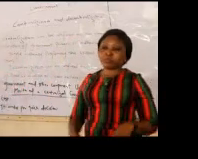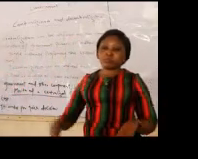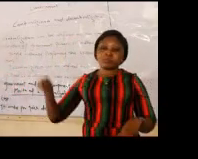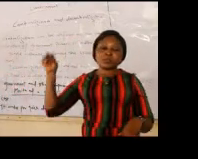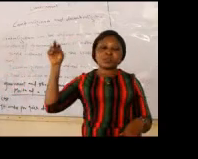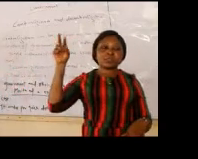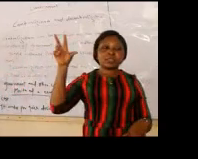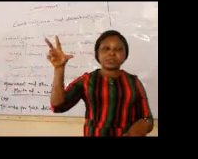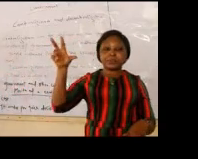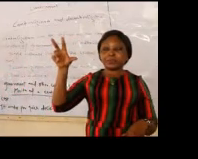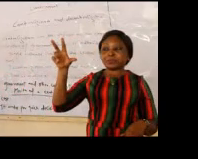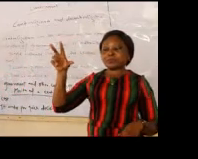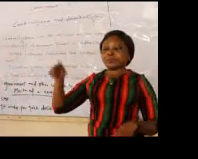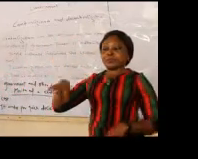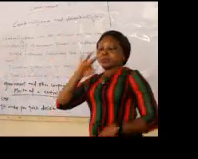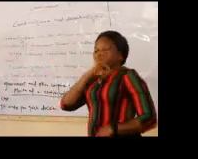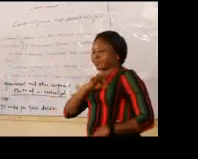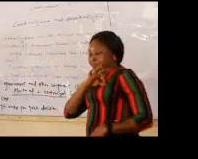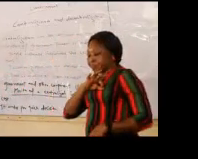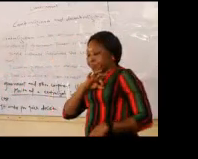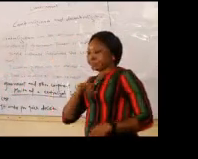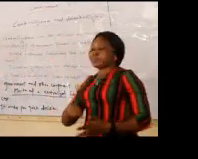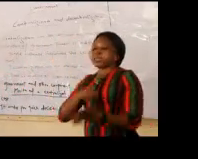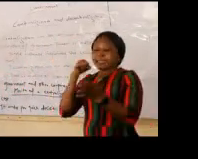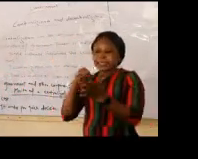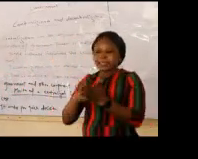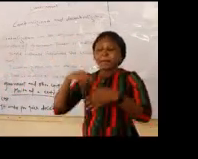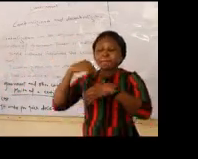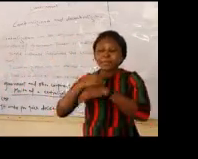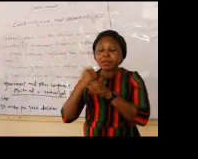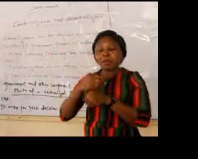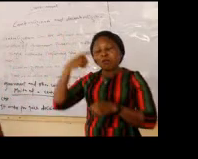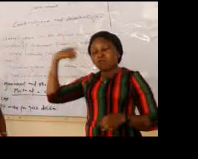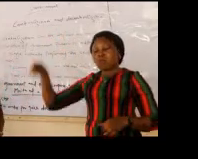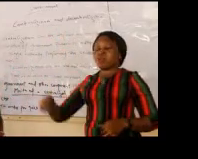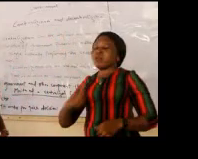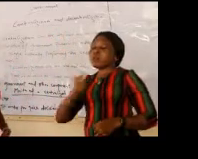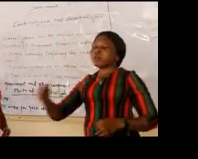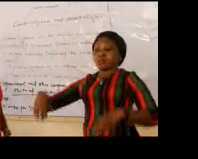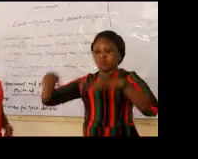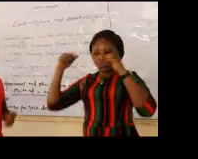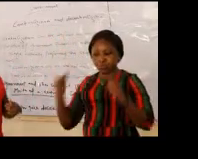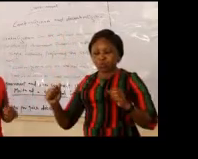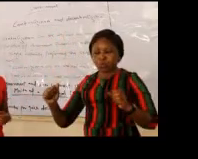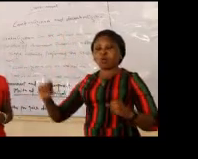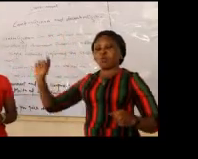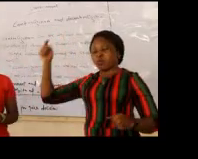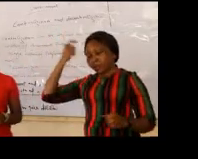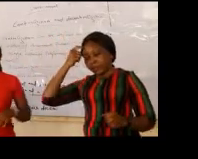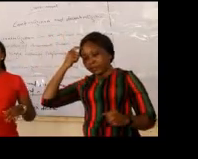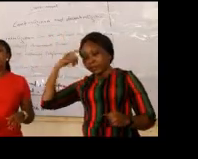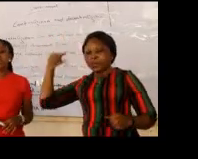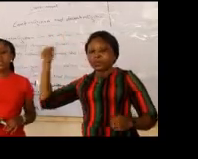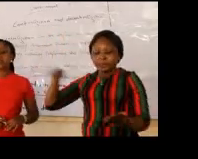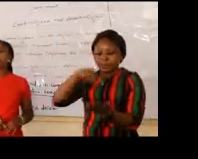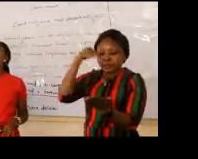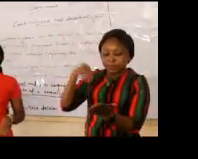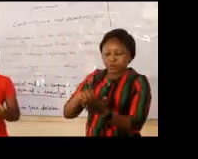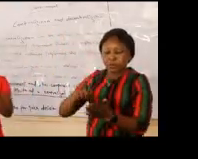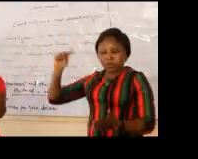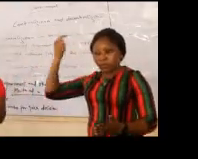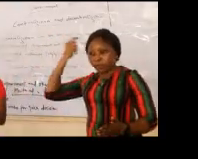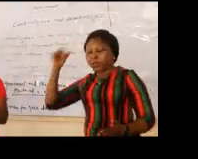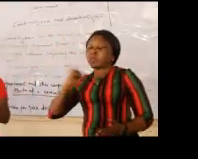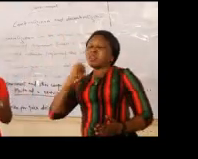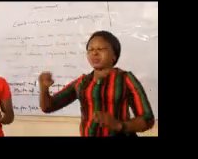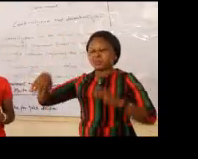a strong government. Now the central government is strong. Reasons being that